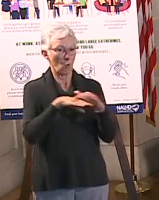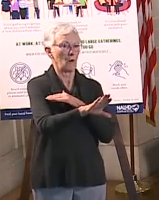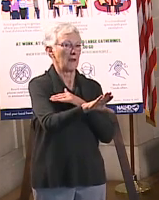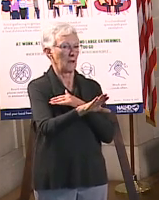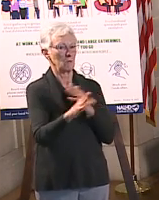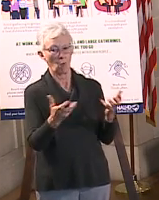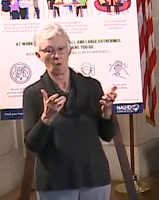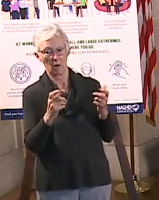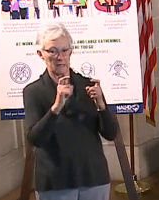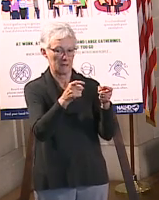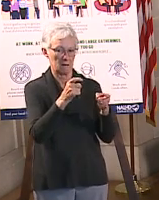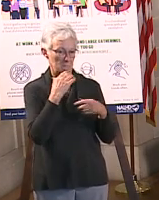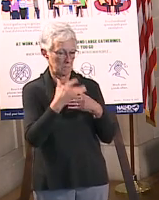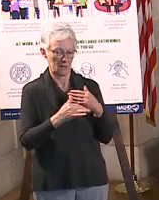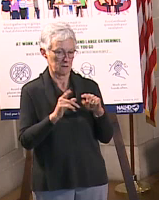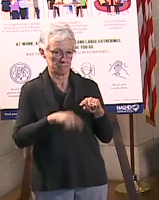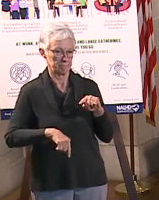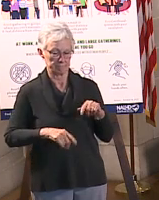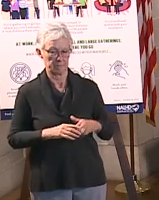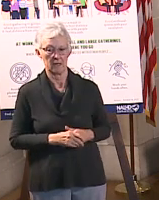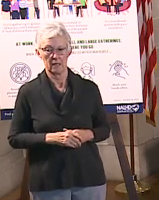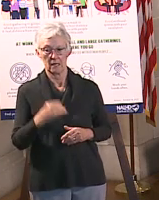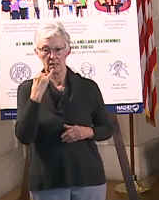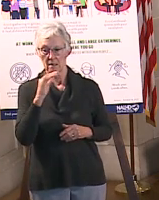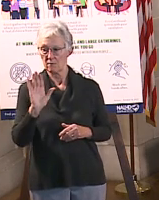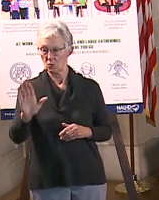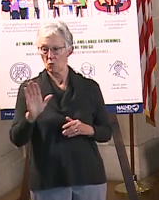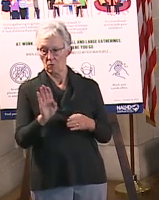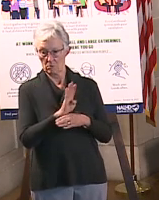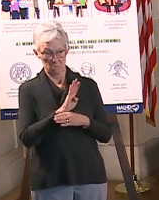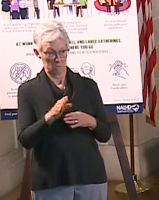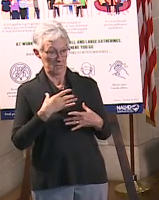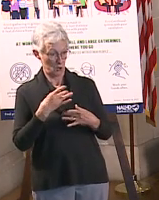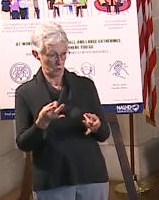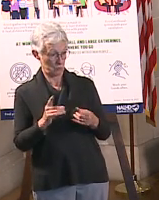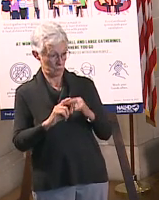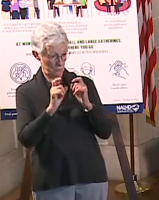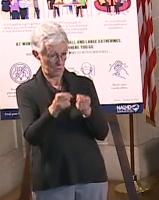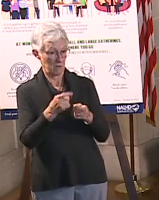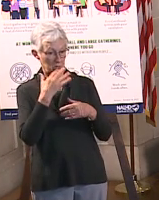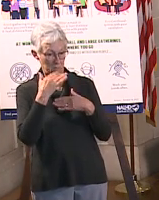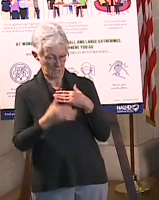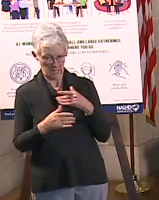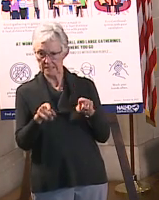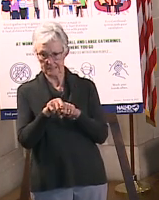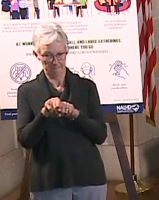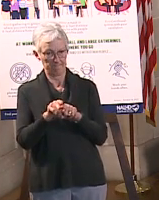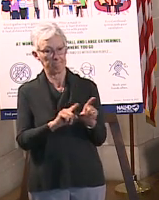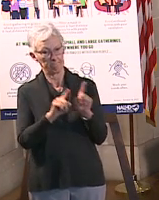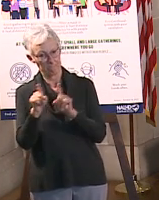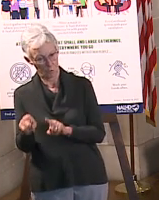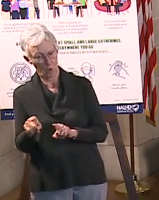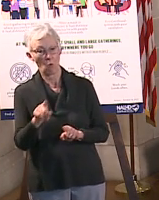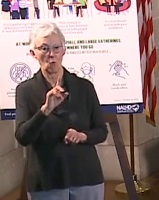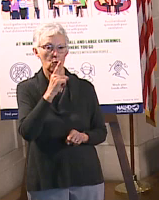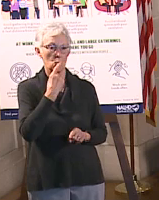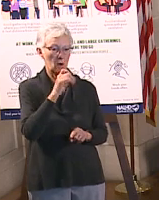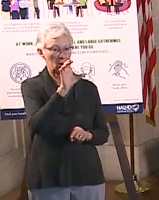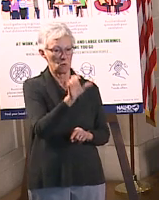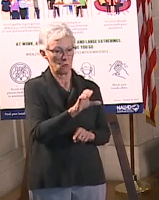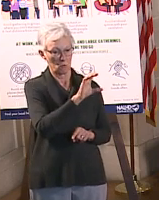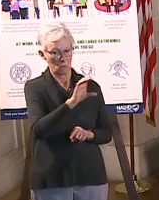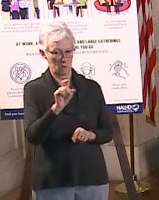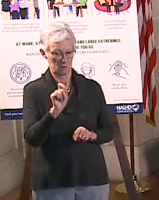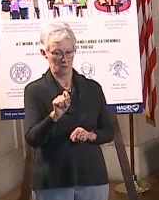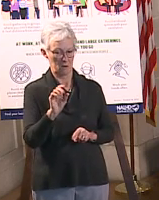interested in sponsoring a blood drive, please also go to redcrossblood.org and submit an application to be a blood